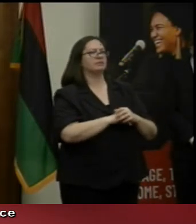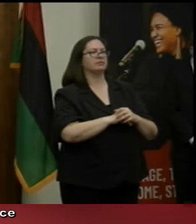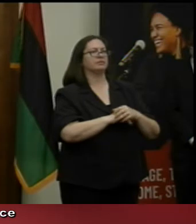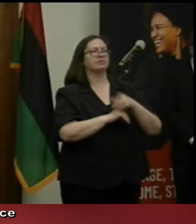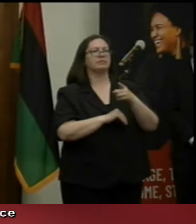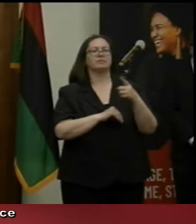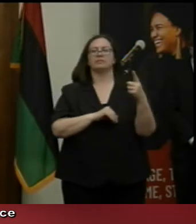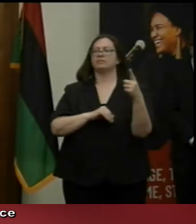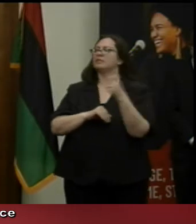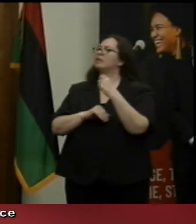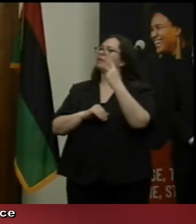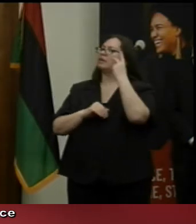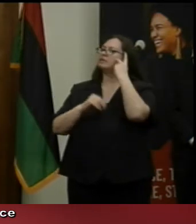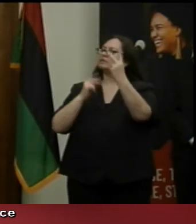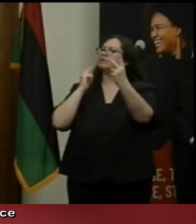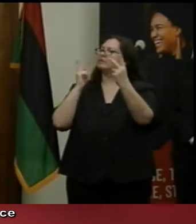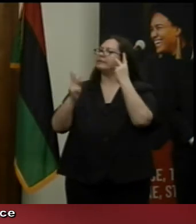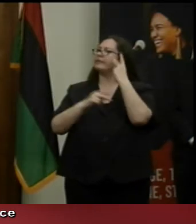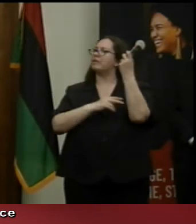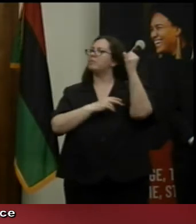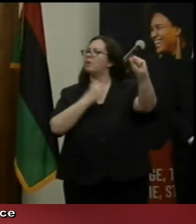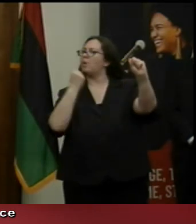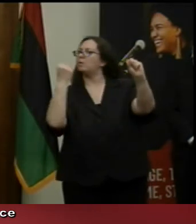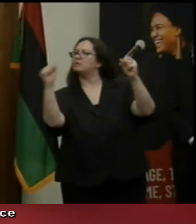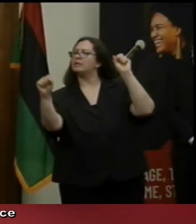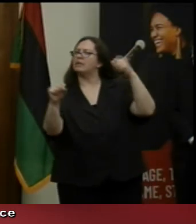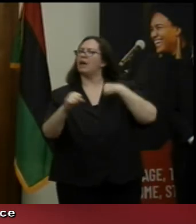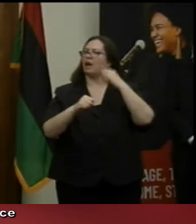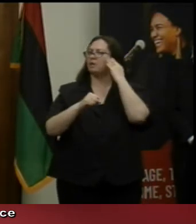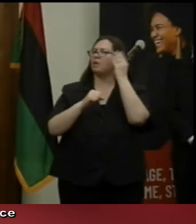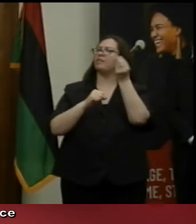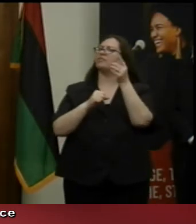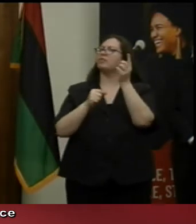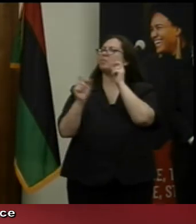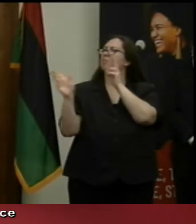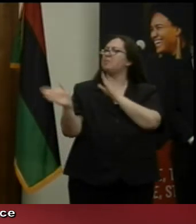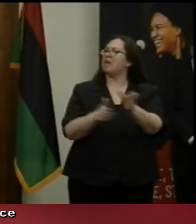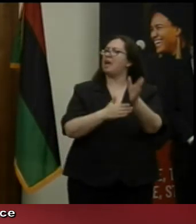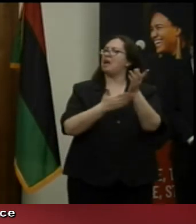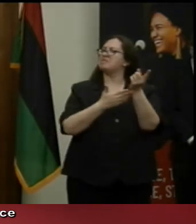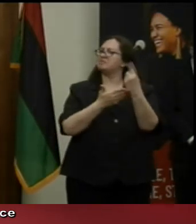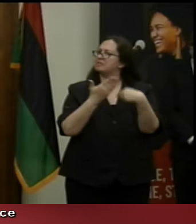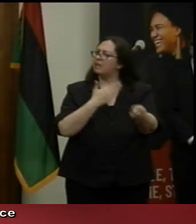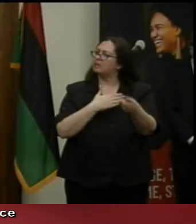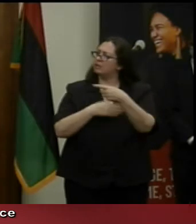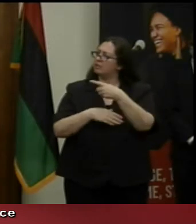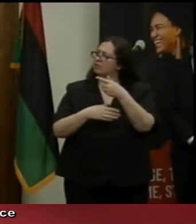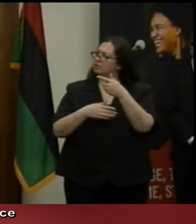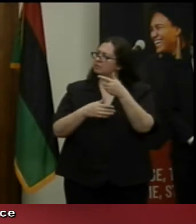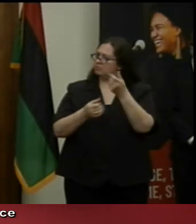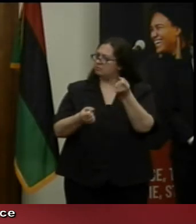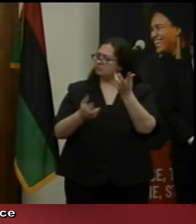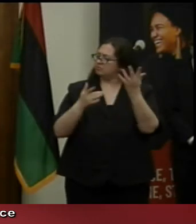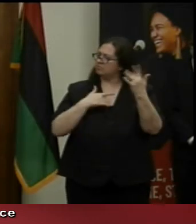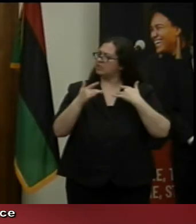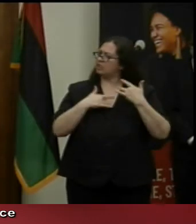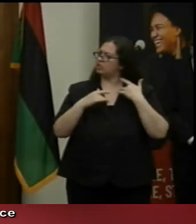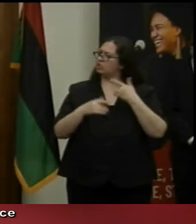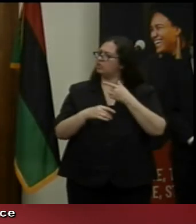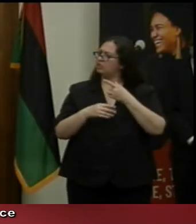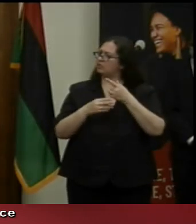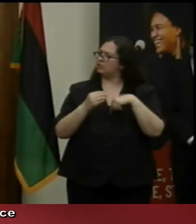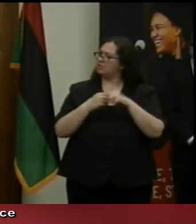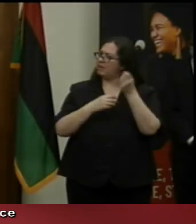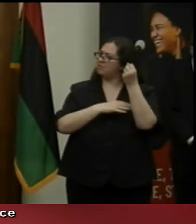Some of the protests in different cities, I know there's a couple planned for next week in other parts of this area. How worried are you about that